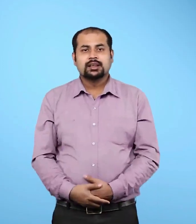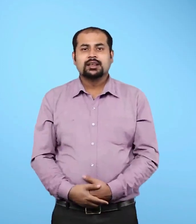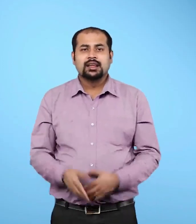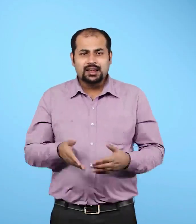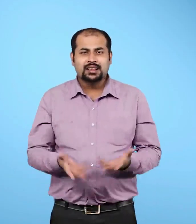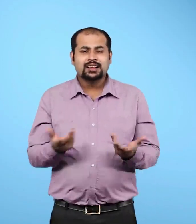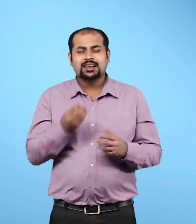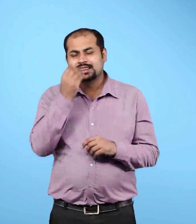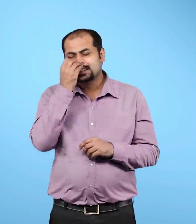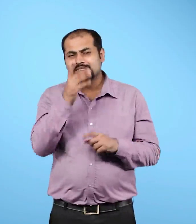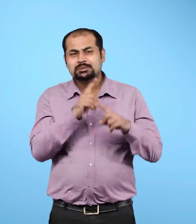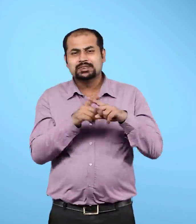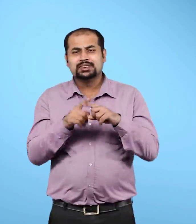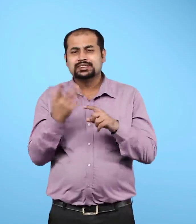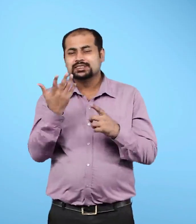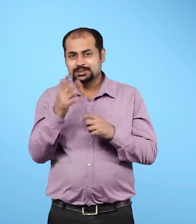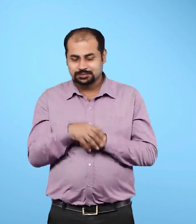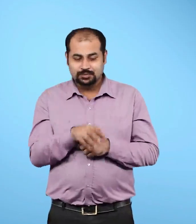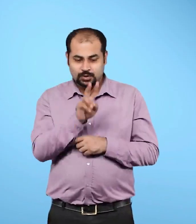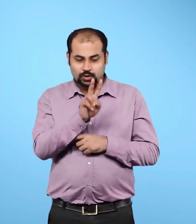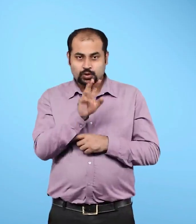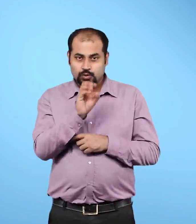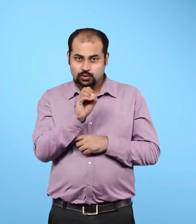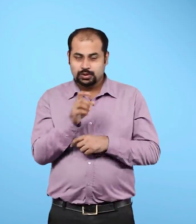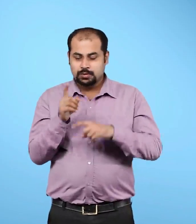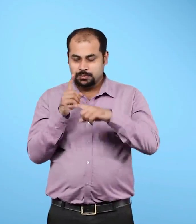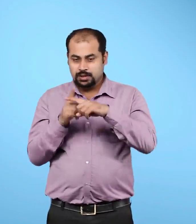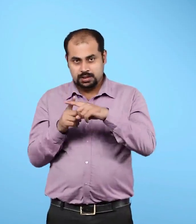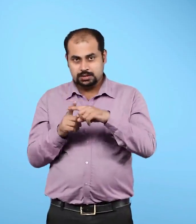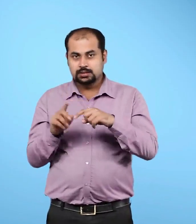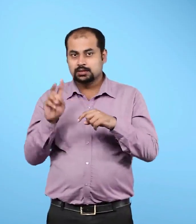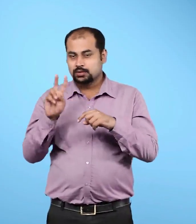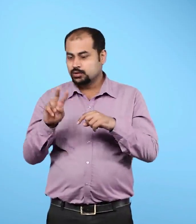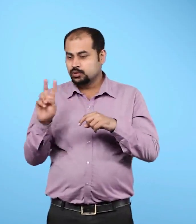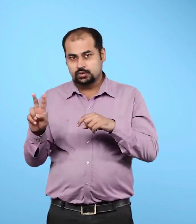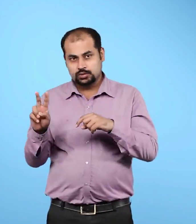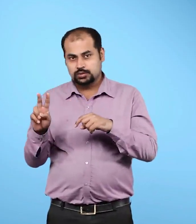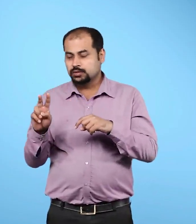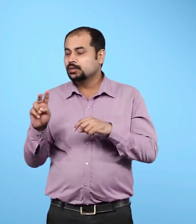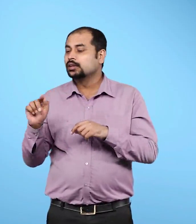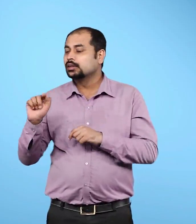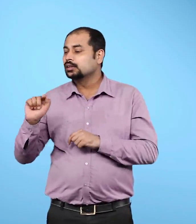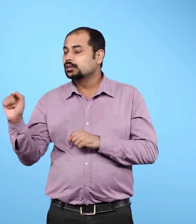It is easy to add 20 plus 22.